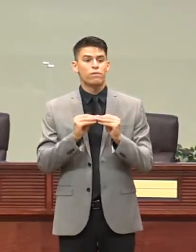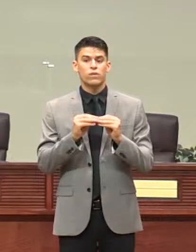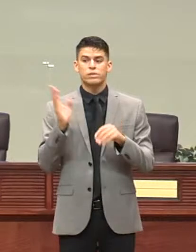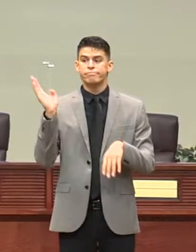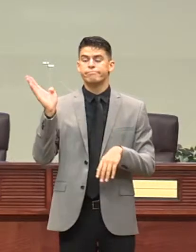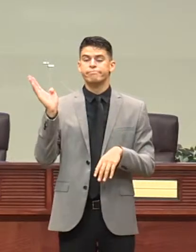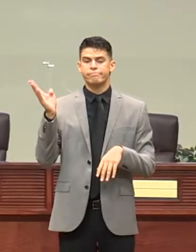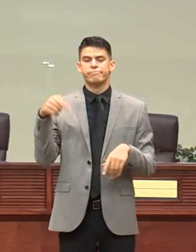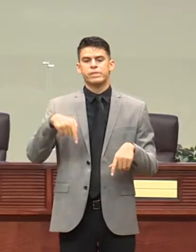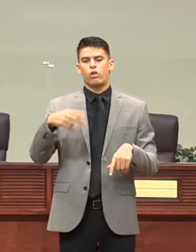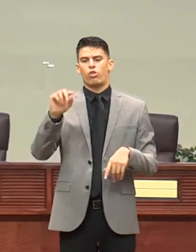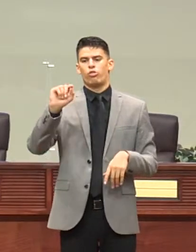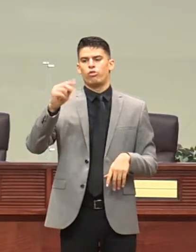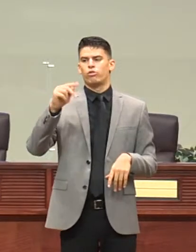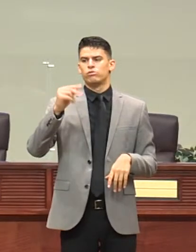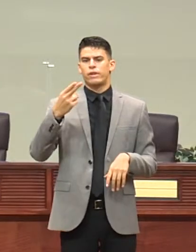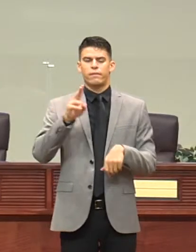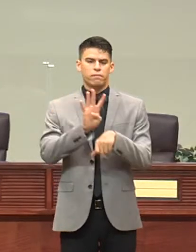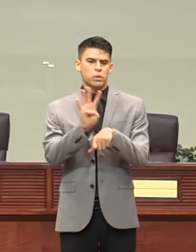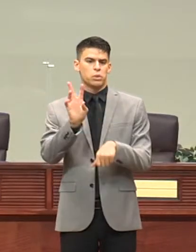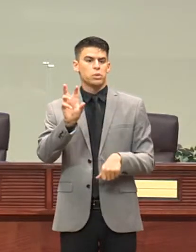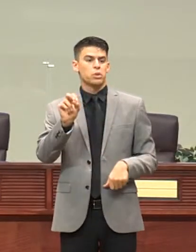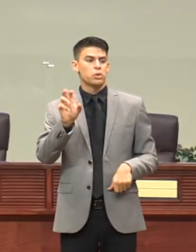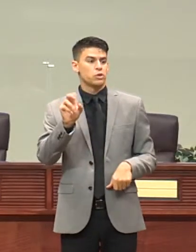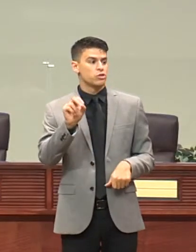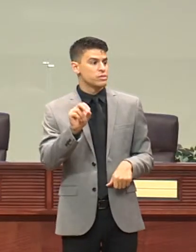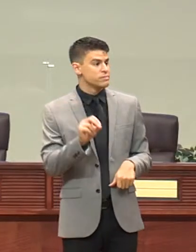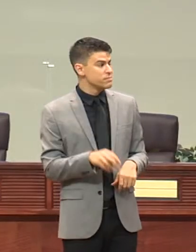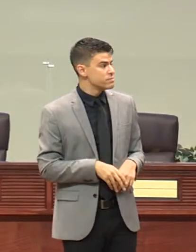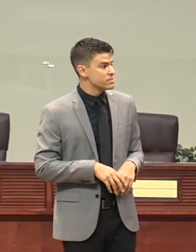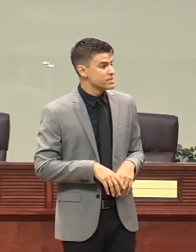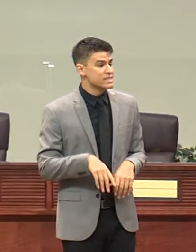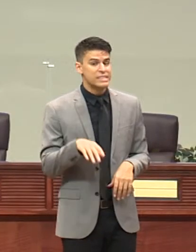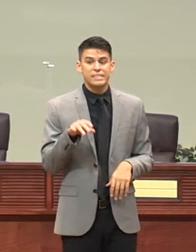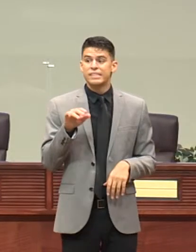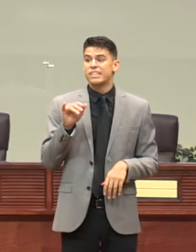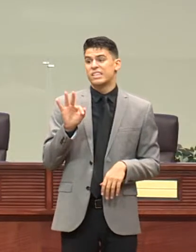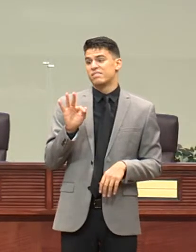at 4:30 p.m. If nothing changes